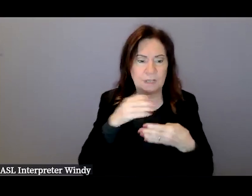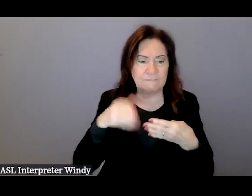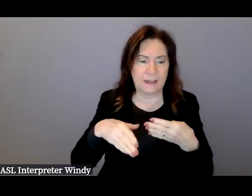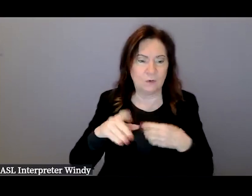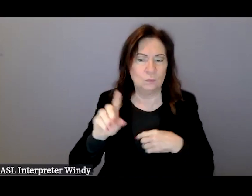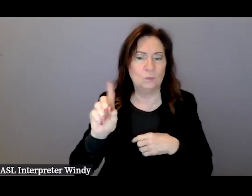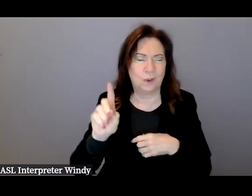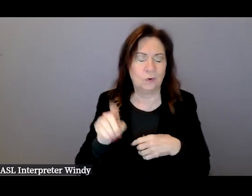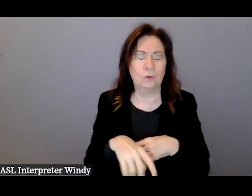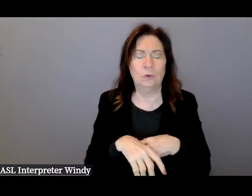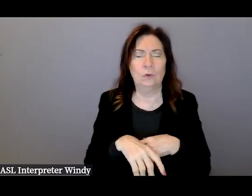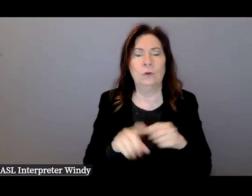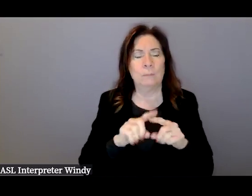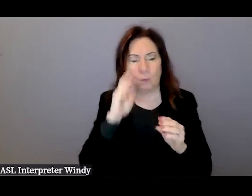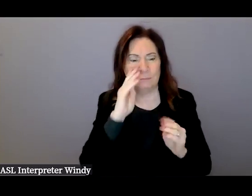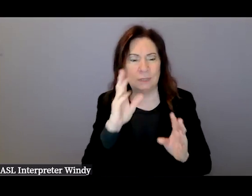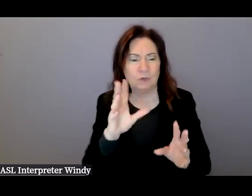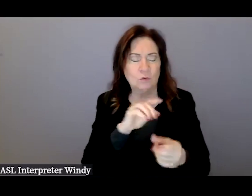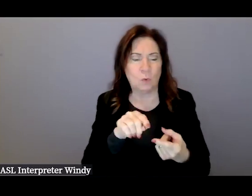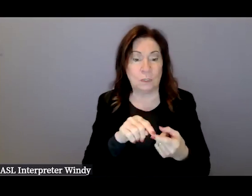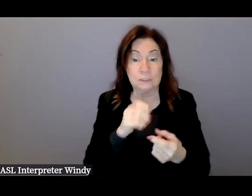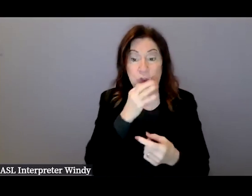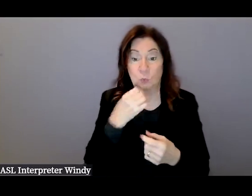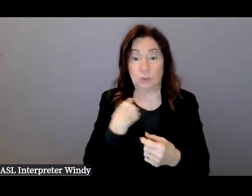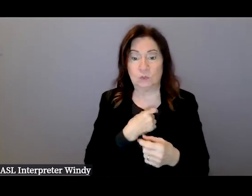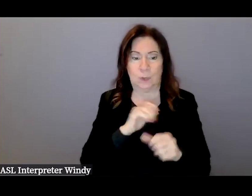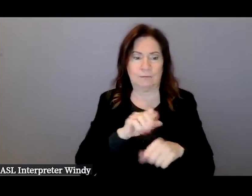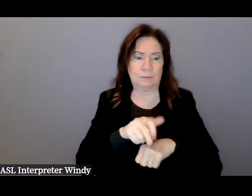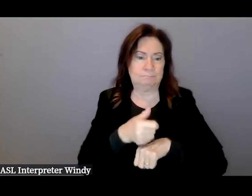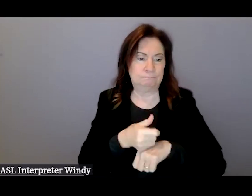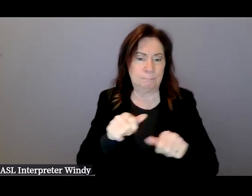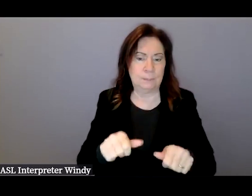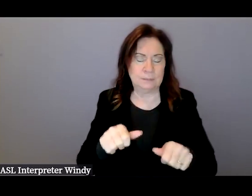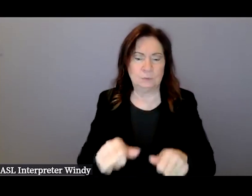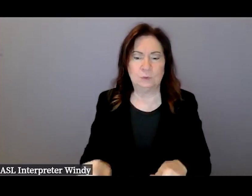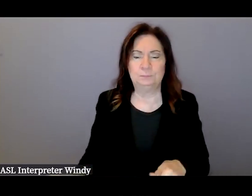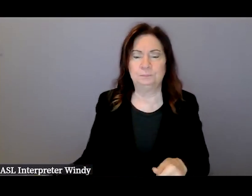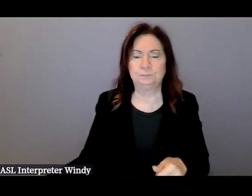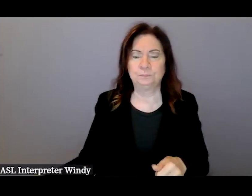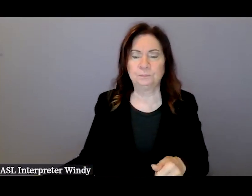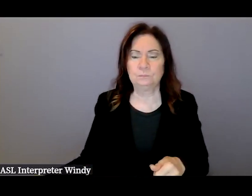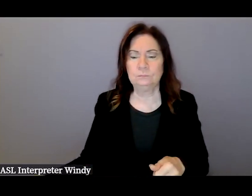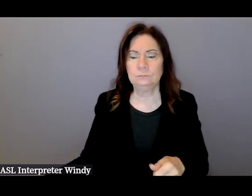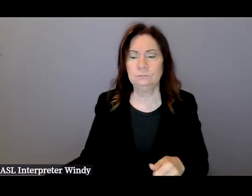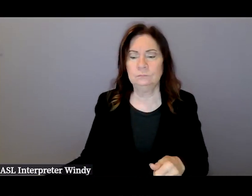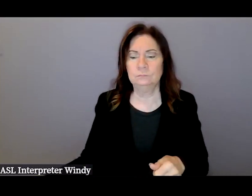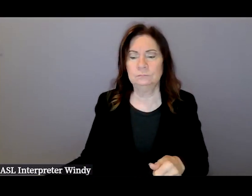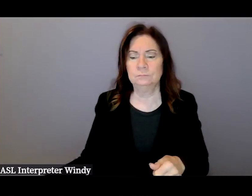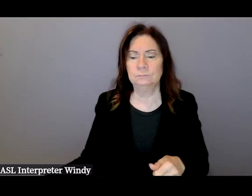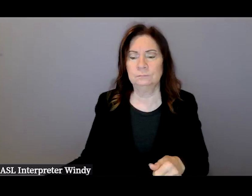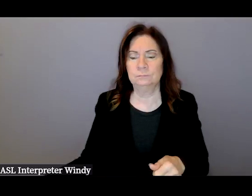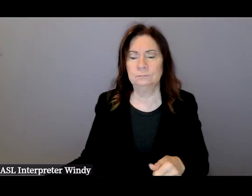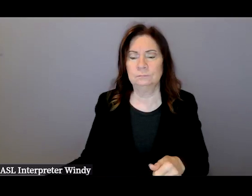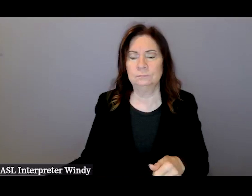will obviously share that information as soon as possible. Now to the